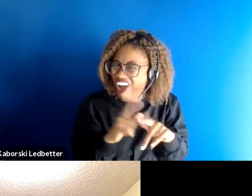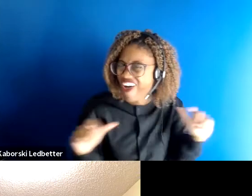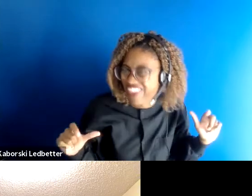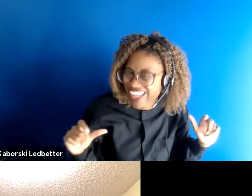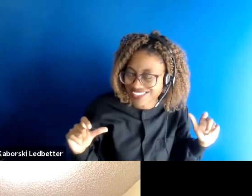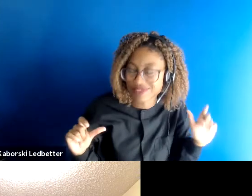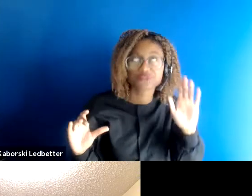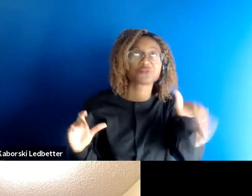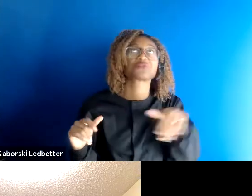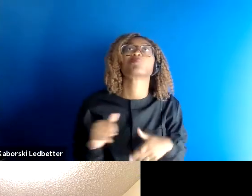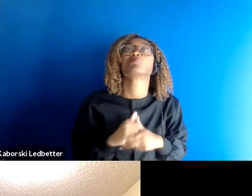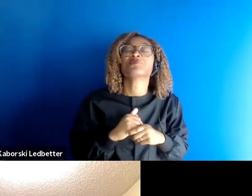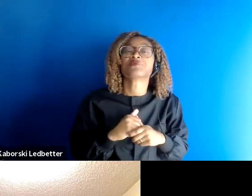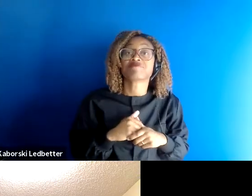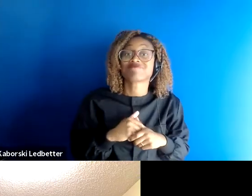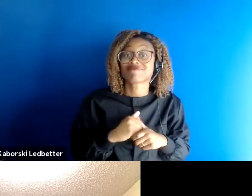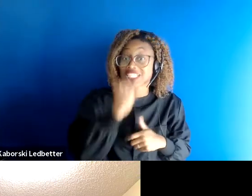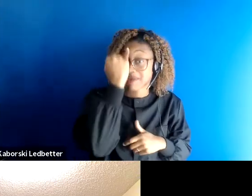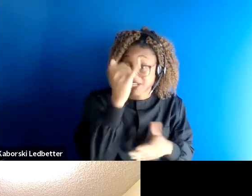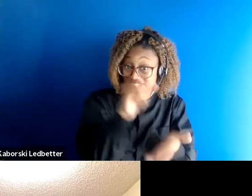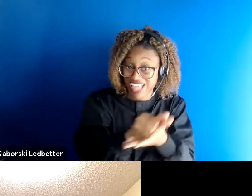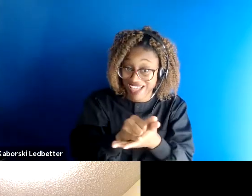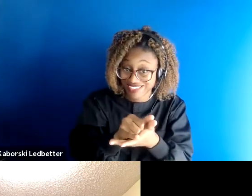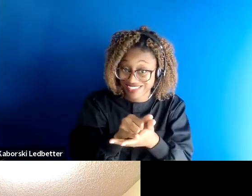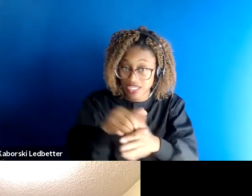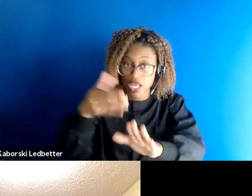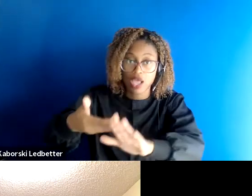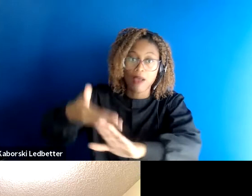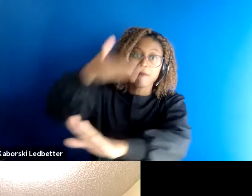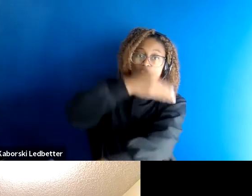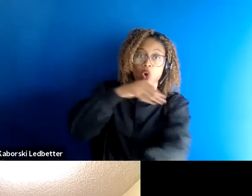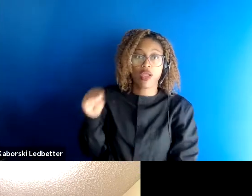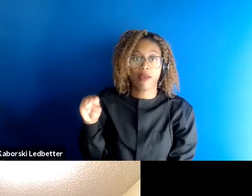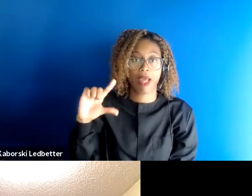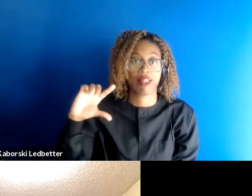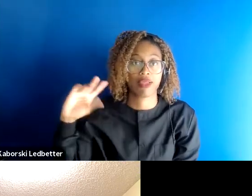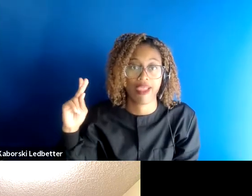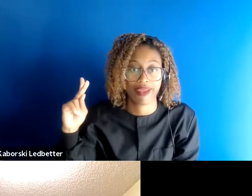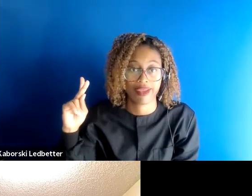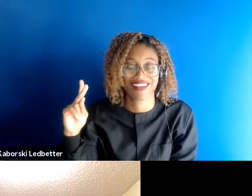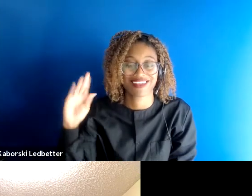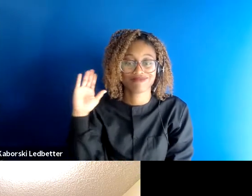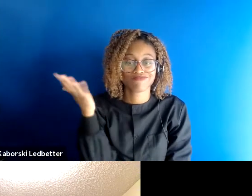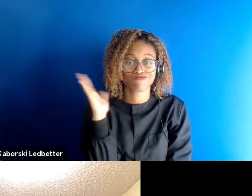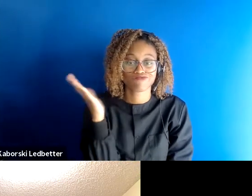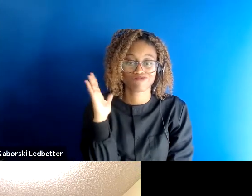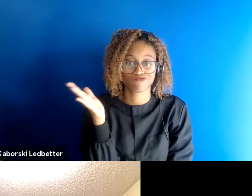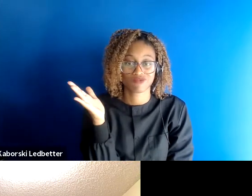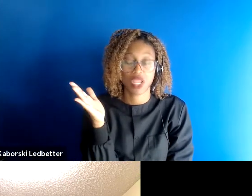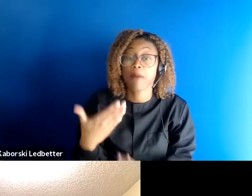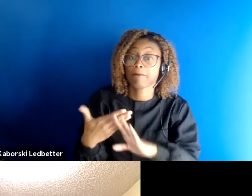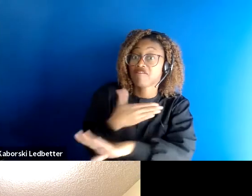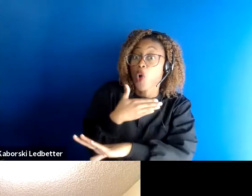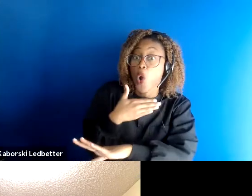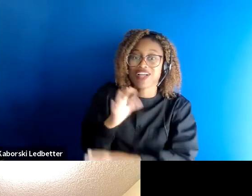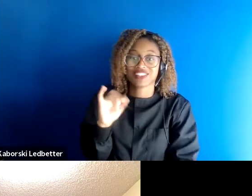Well, imagine that before Martin Luther King's I Had a Dream speech, before the Civil Rights Act.